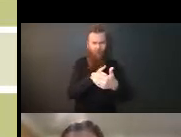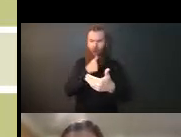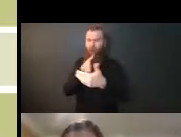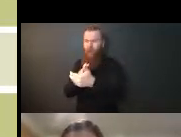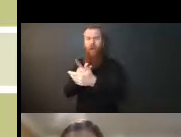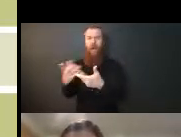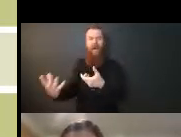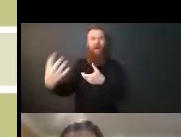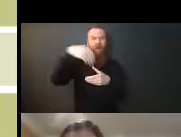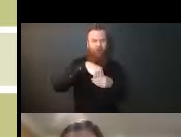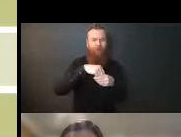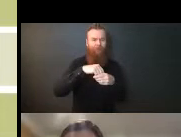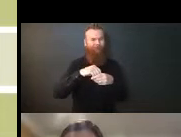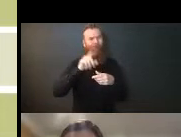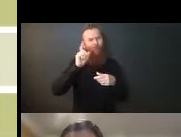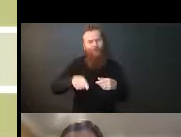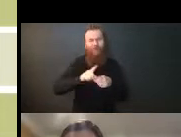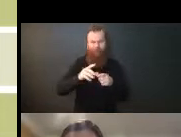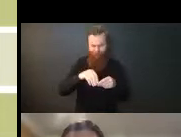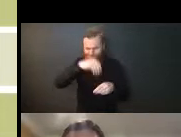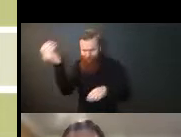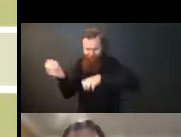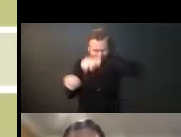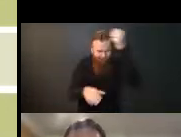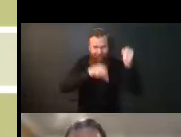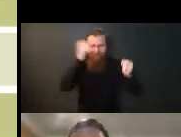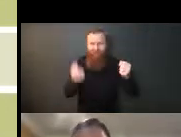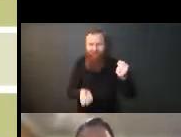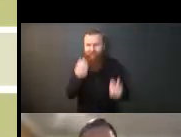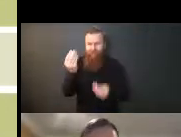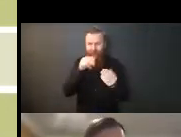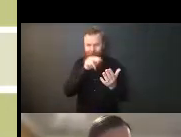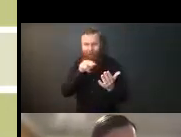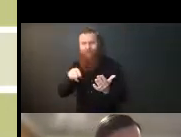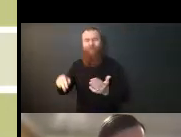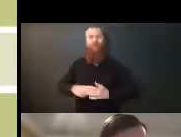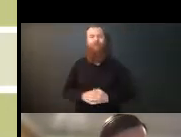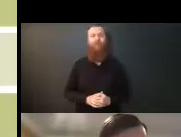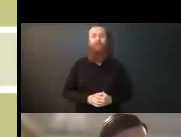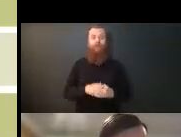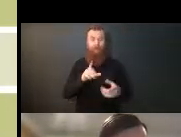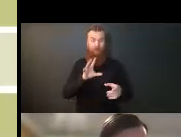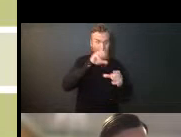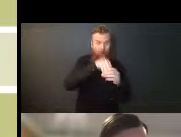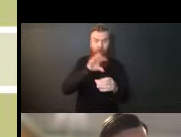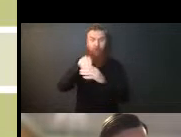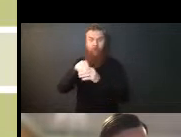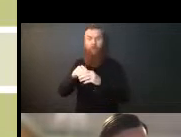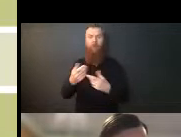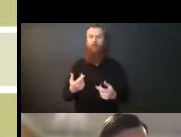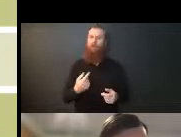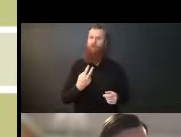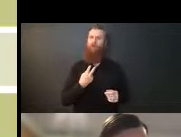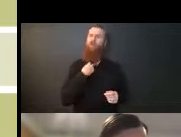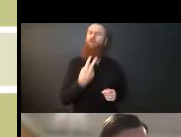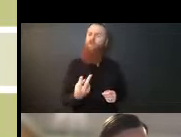it manifest? And also bringing in some of the voices of young people and service